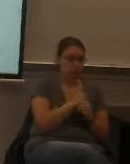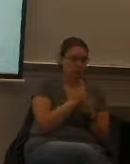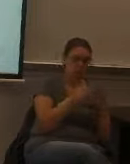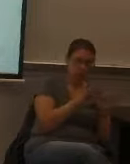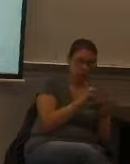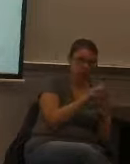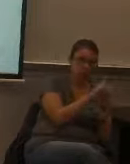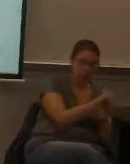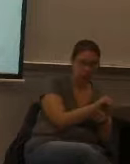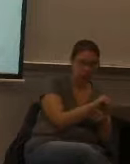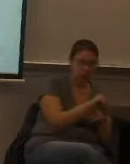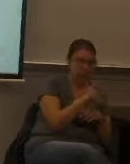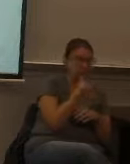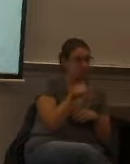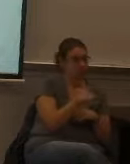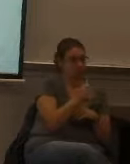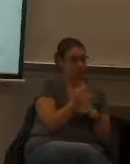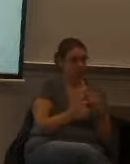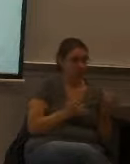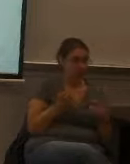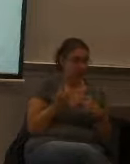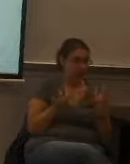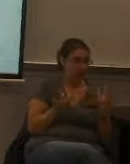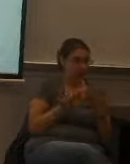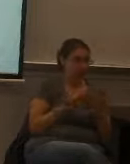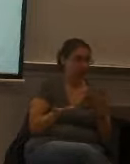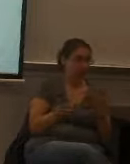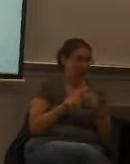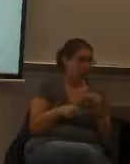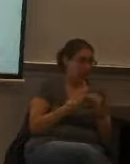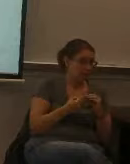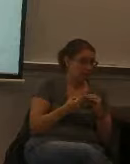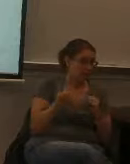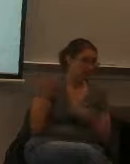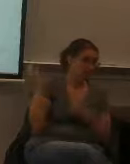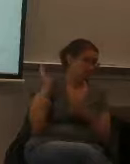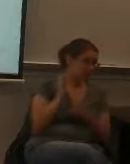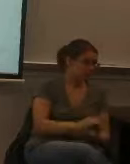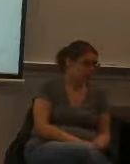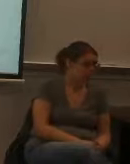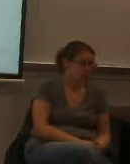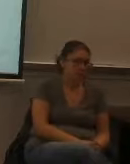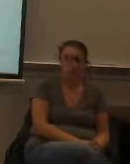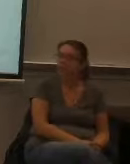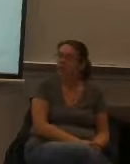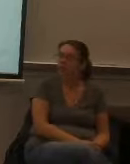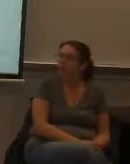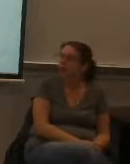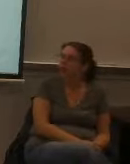it's another exciting thing about this.